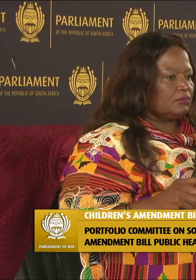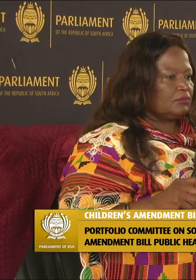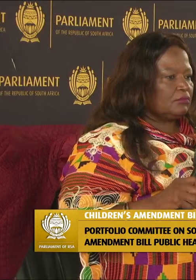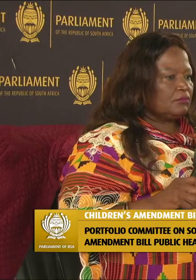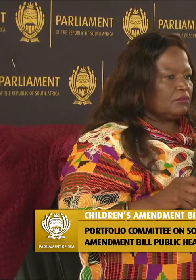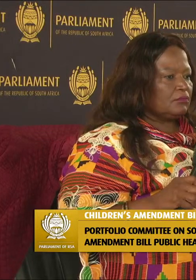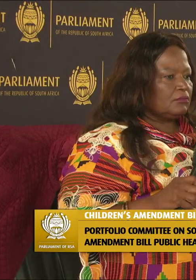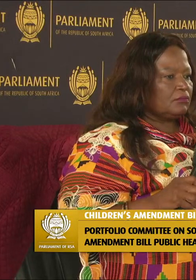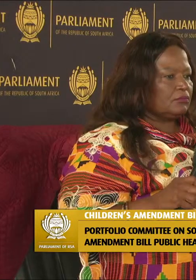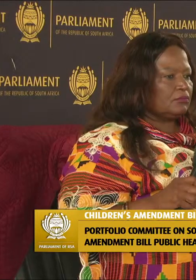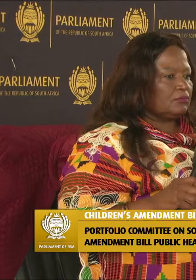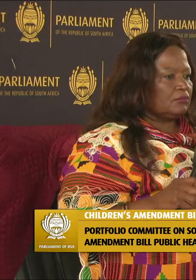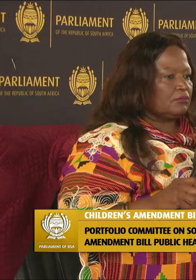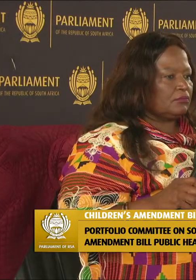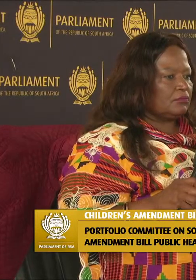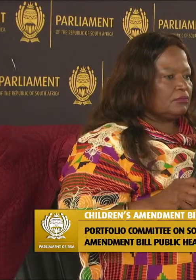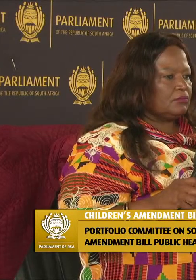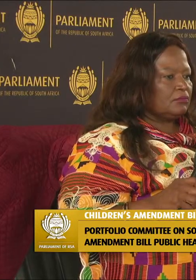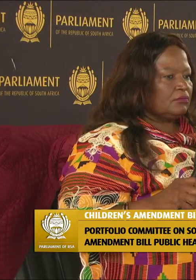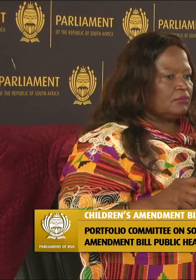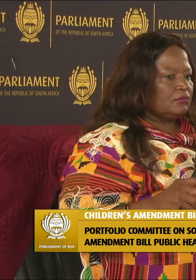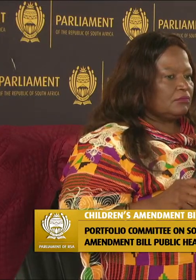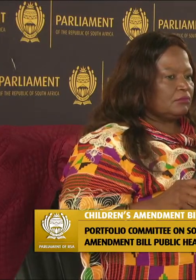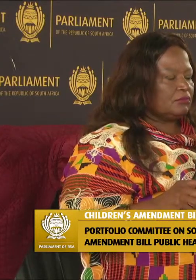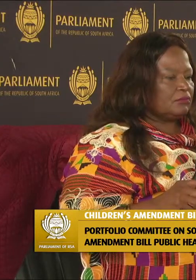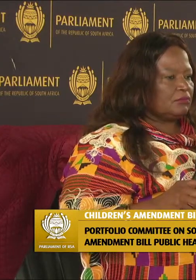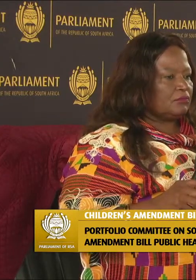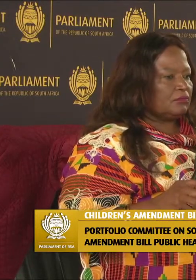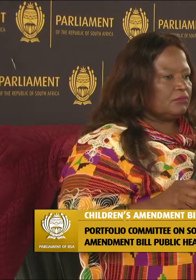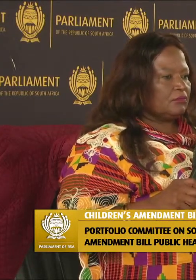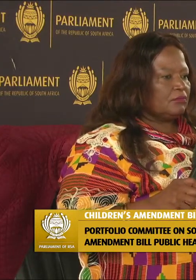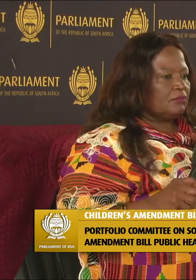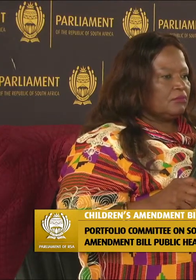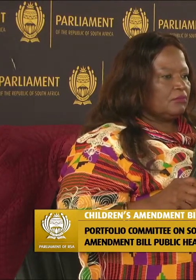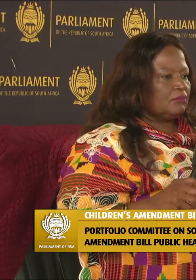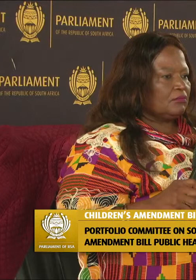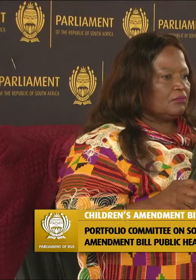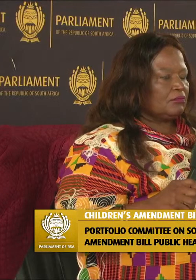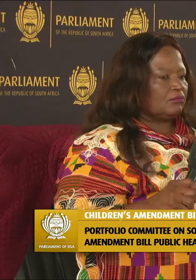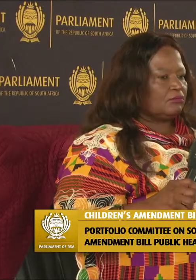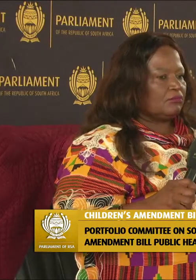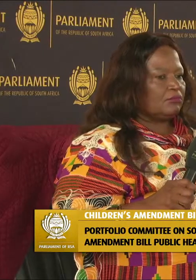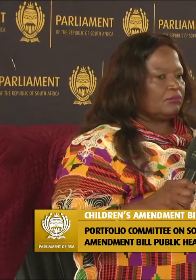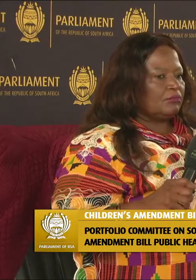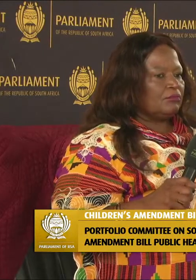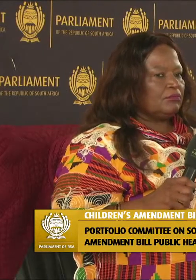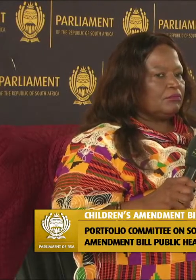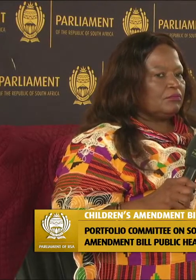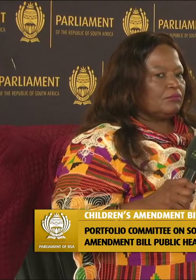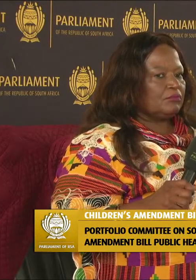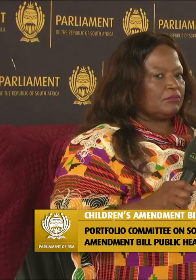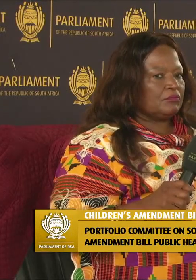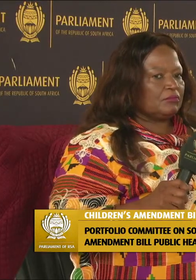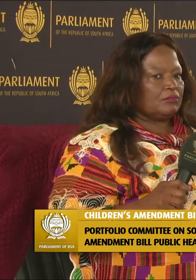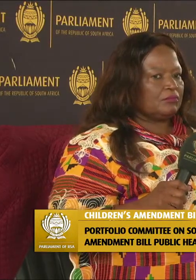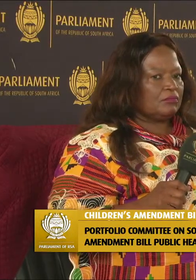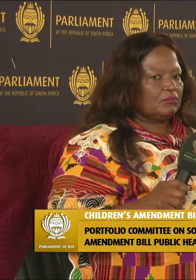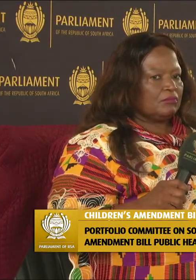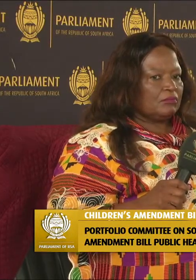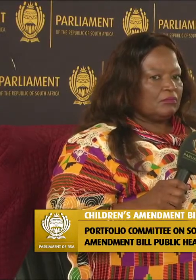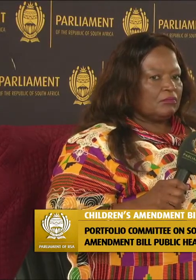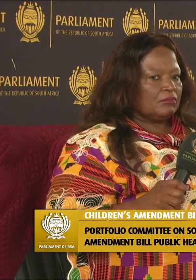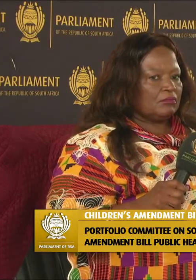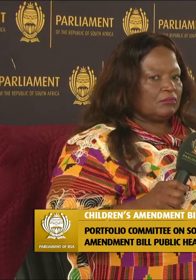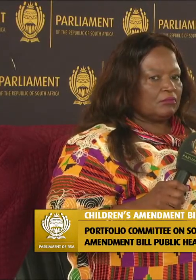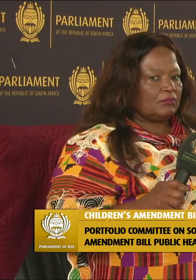ukuthi niyavumelana yini nalokho okubhalwe lapho kuloyo mthetho emva kwalokho umuntu uzonikezwe ithuba